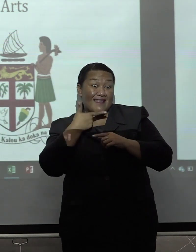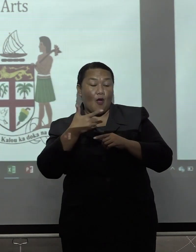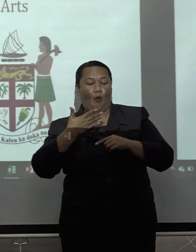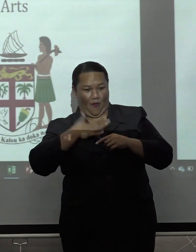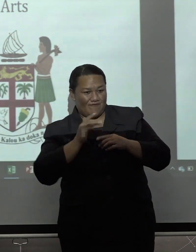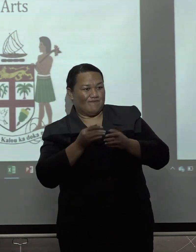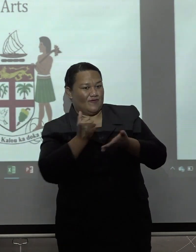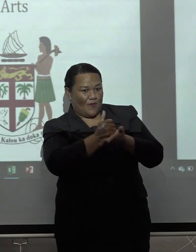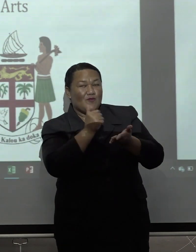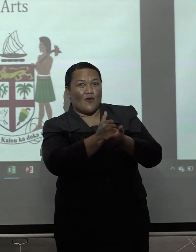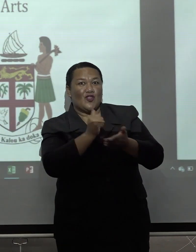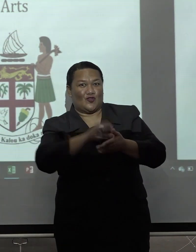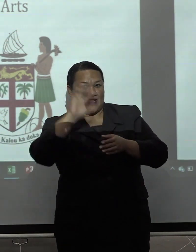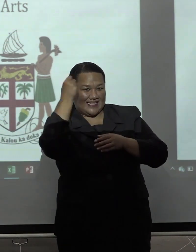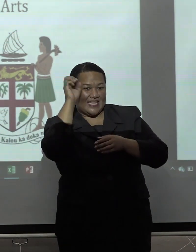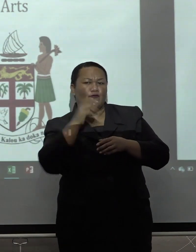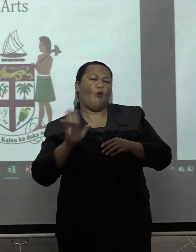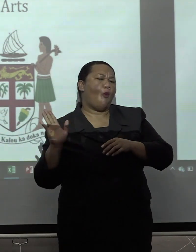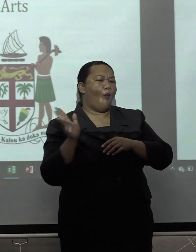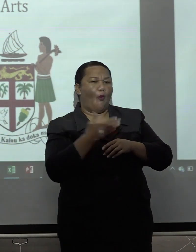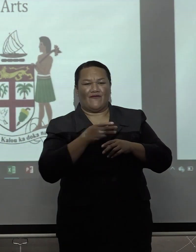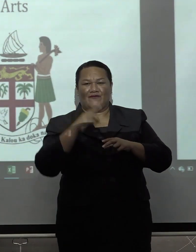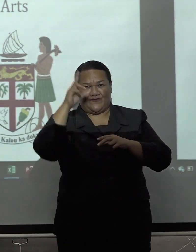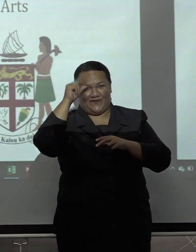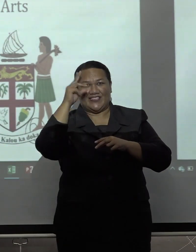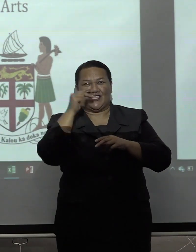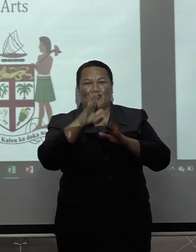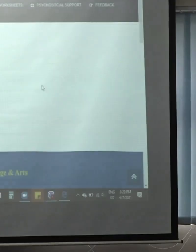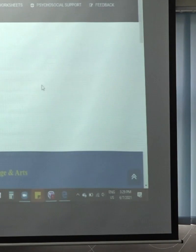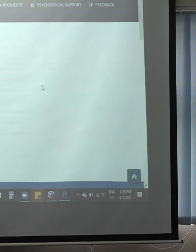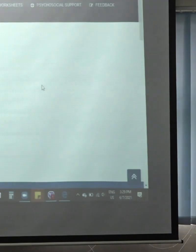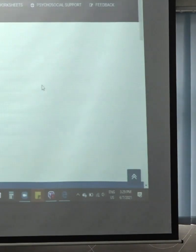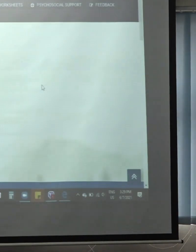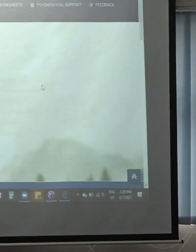of all Fijian students. Thank you.